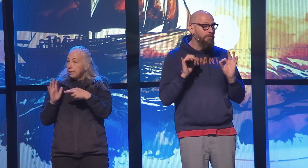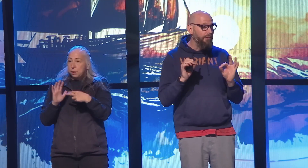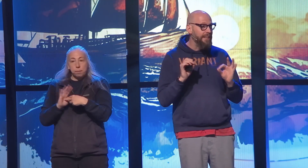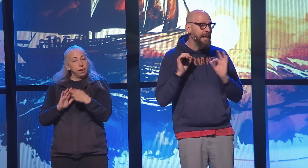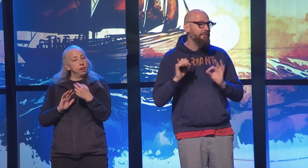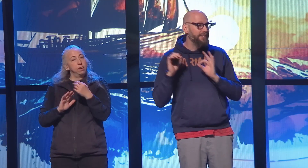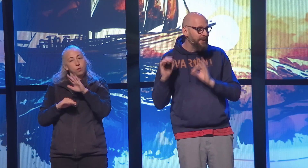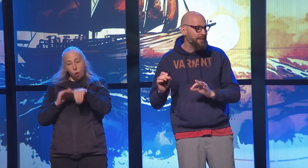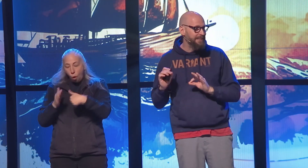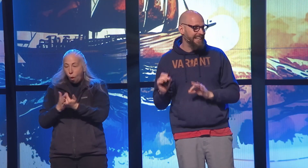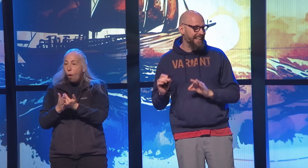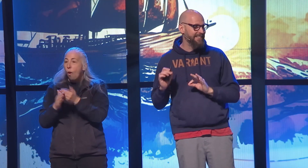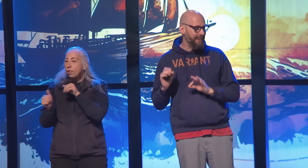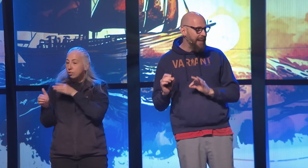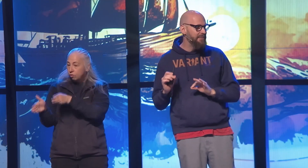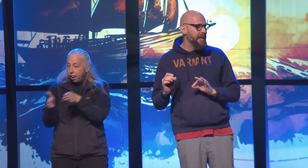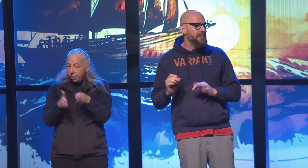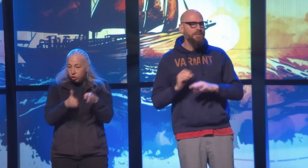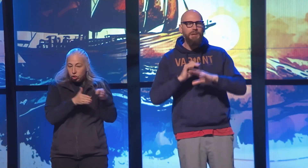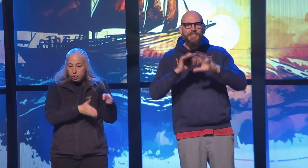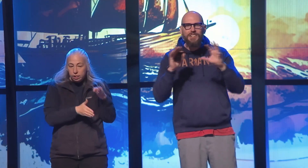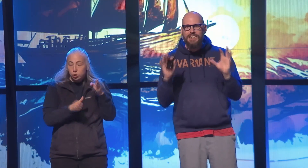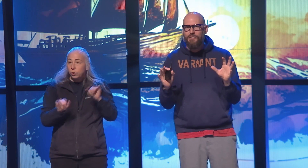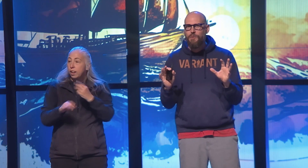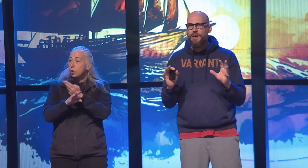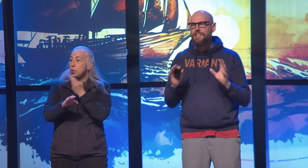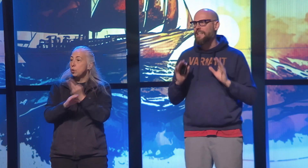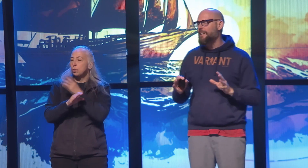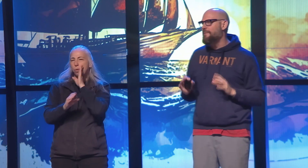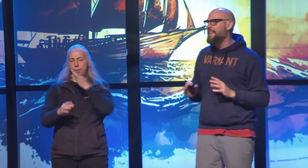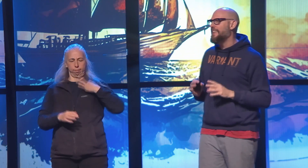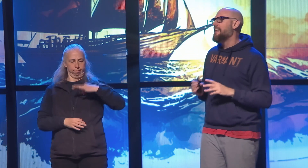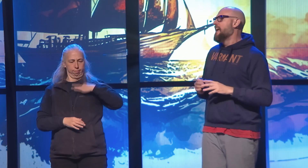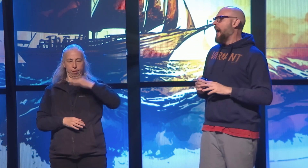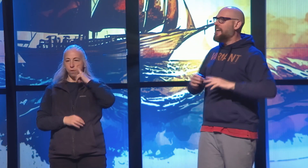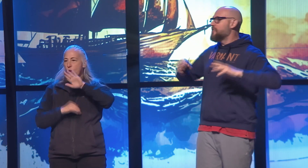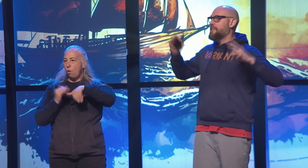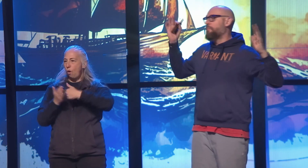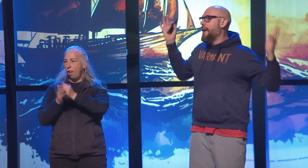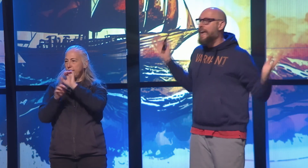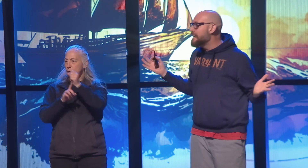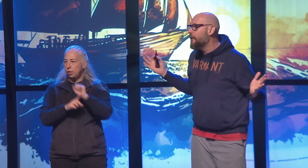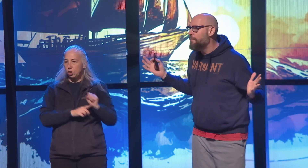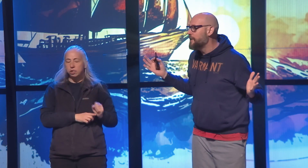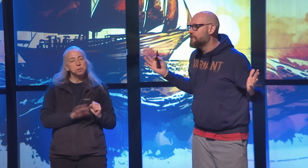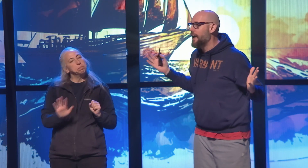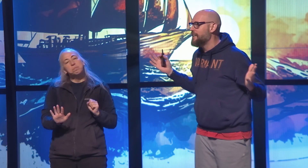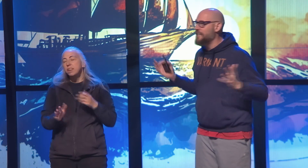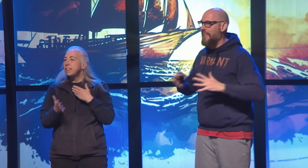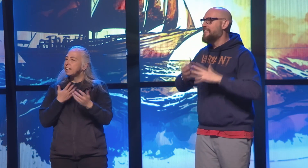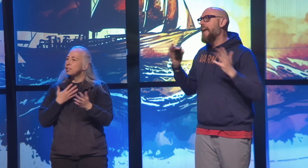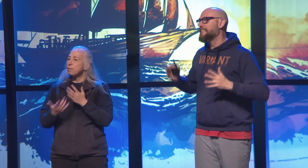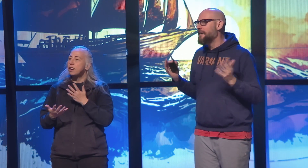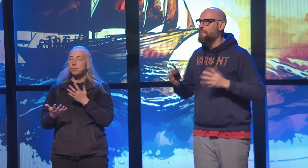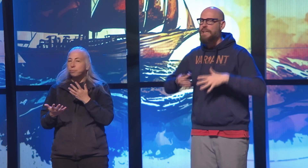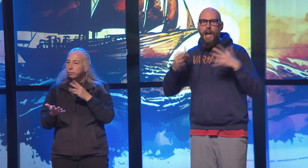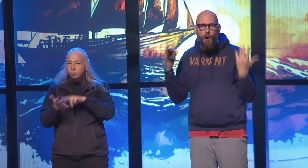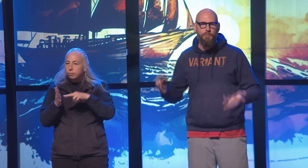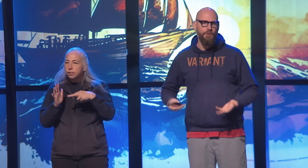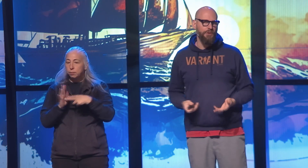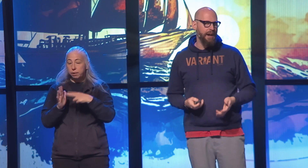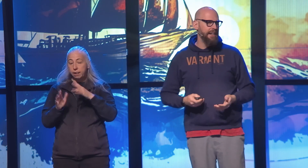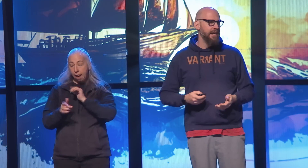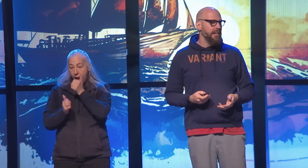equally helpful in every circumstance, right? Just because there's different ones, it doesn't mean that I can just apply any coping strategy and that's going to